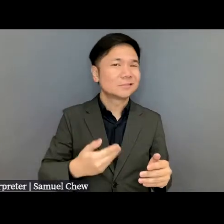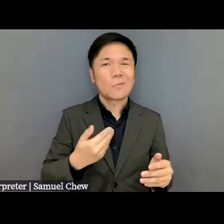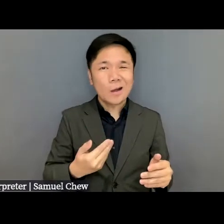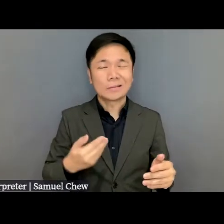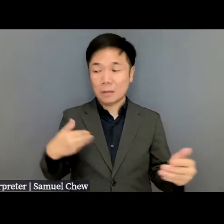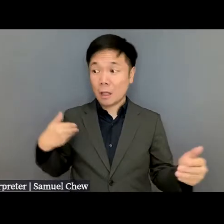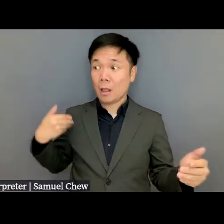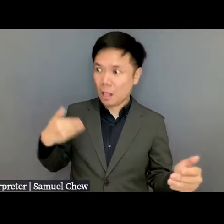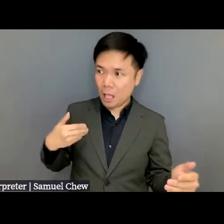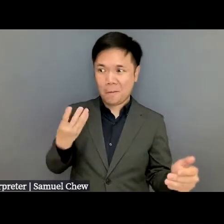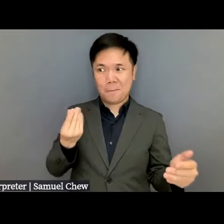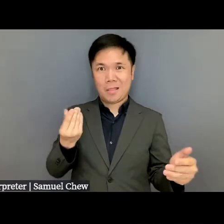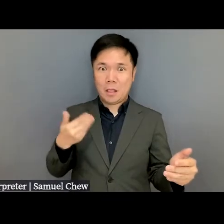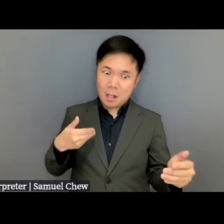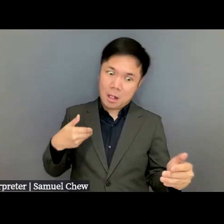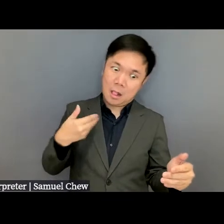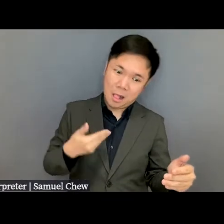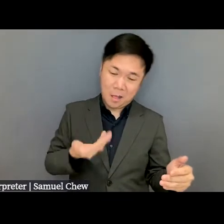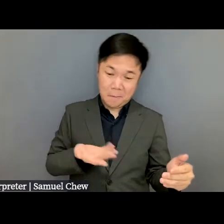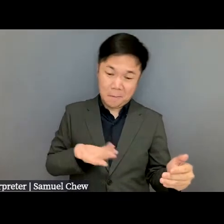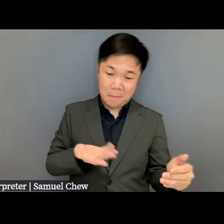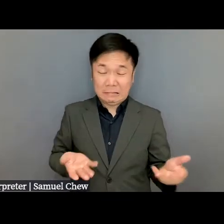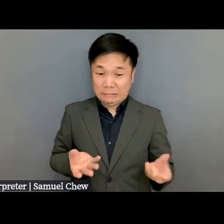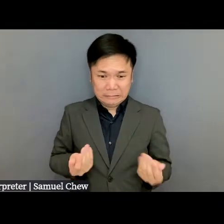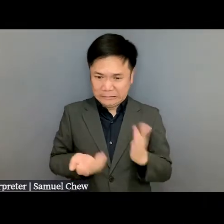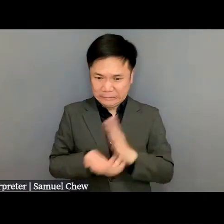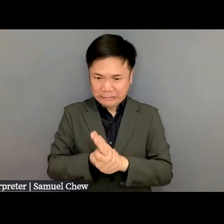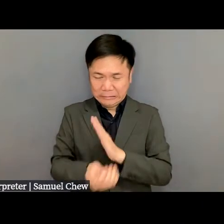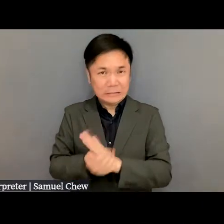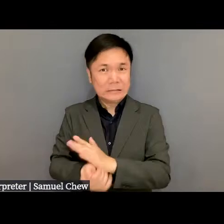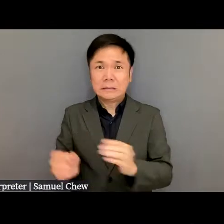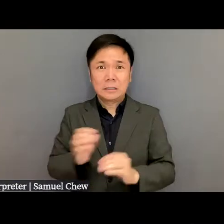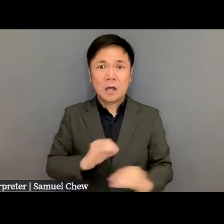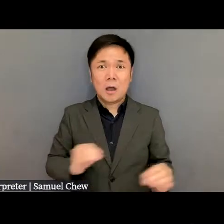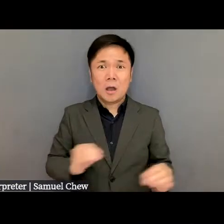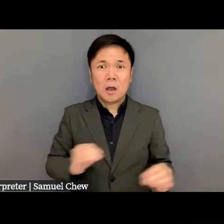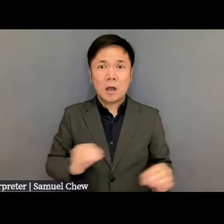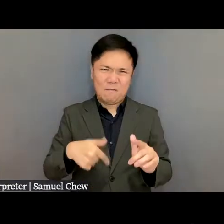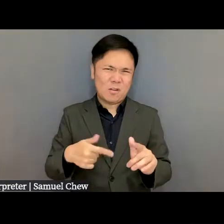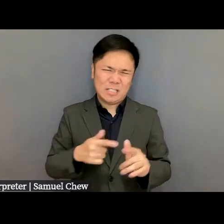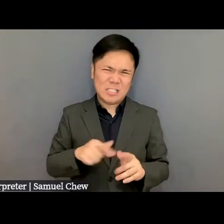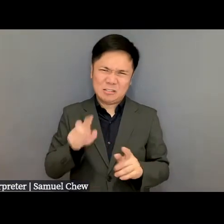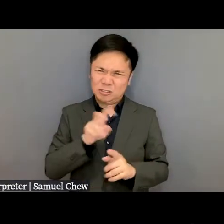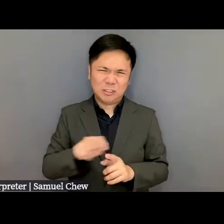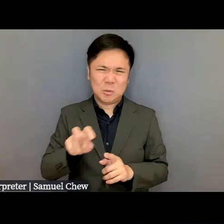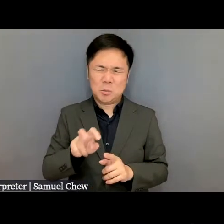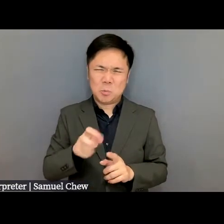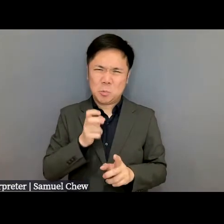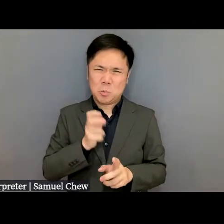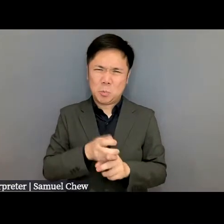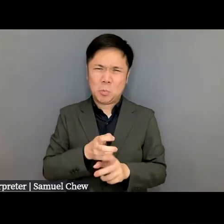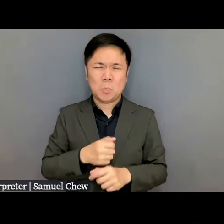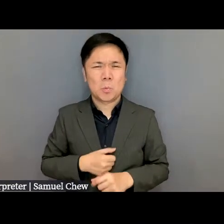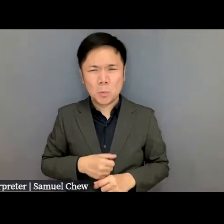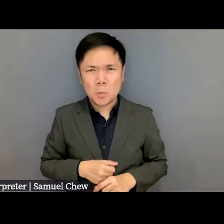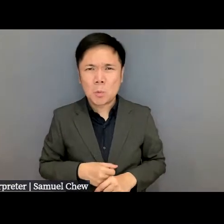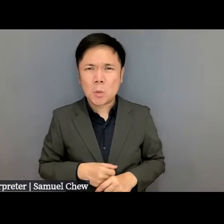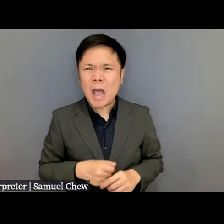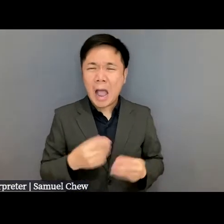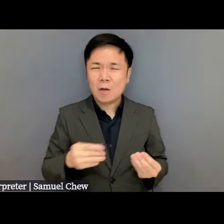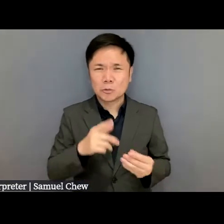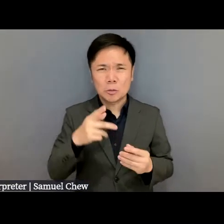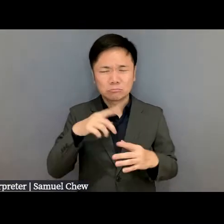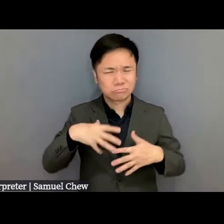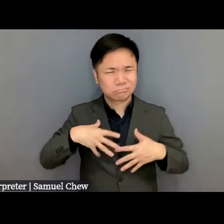every sector, and in our sector, mainly in this specific gender mainstreaming is a little more,